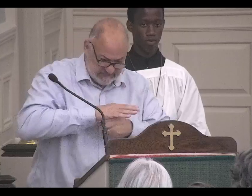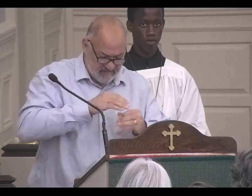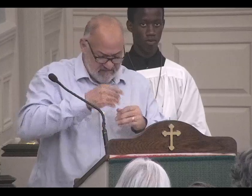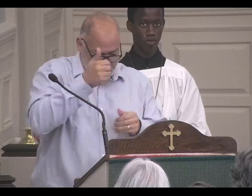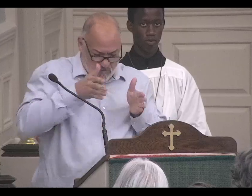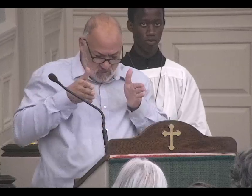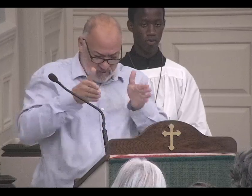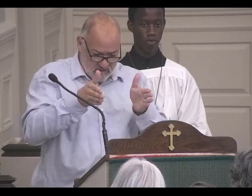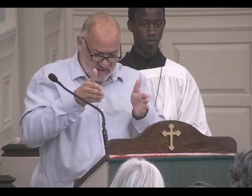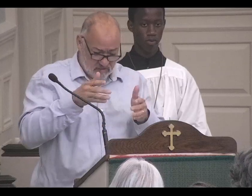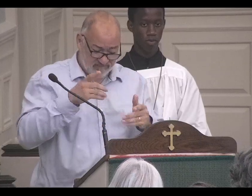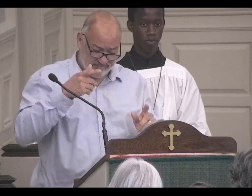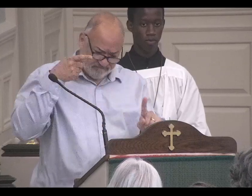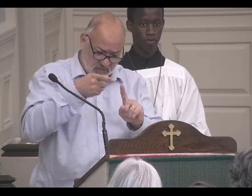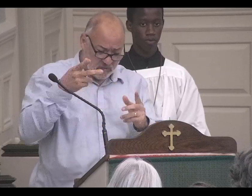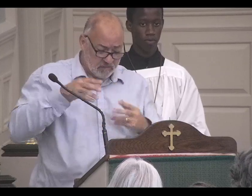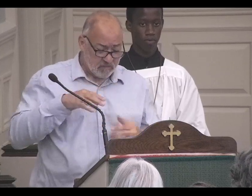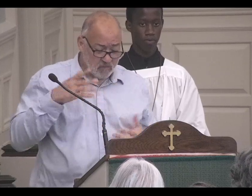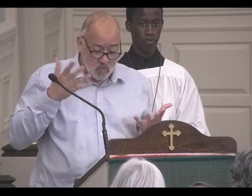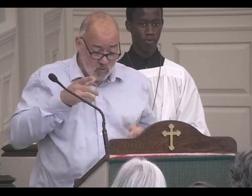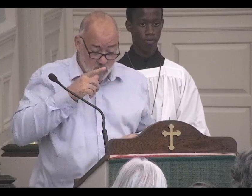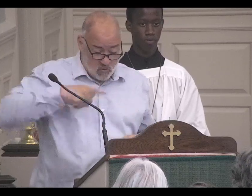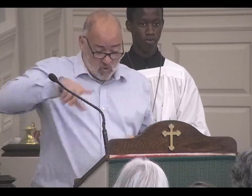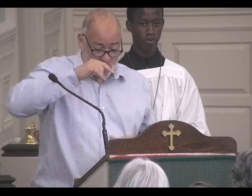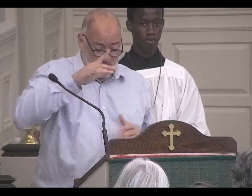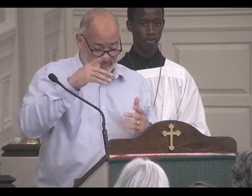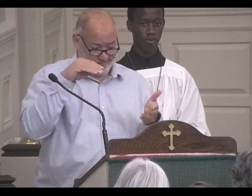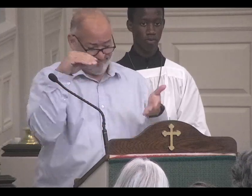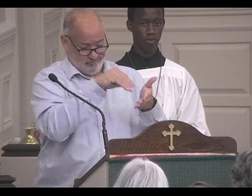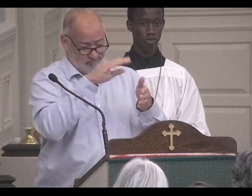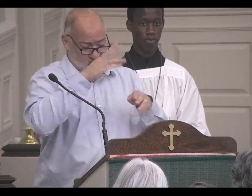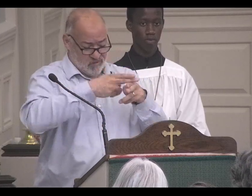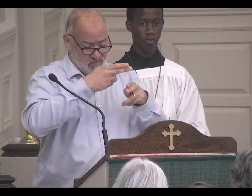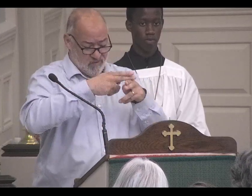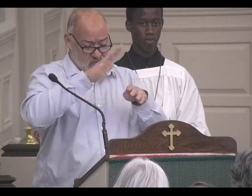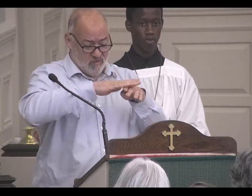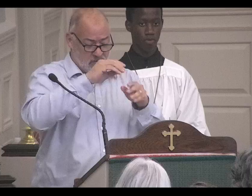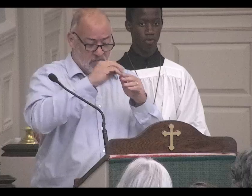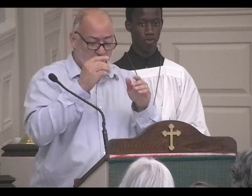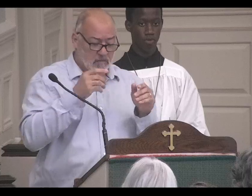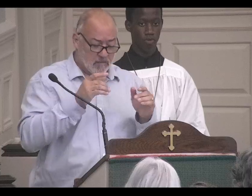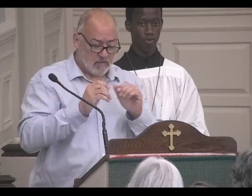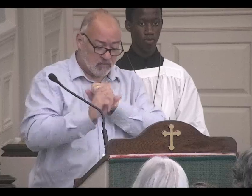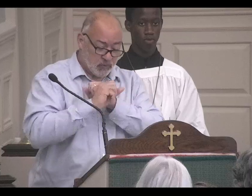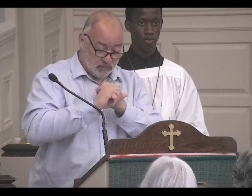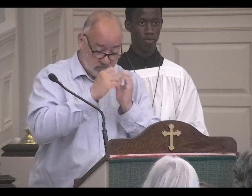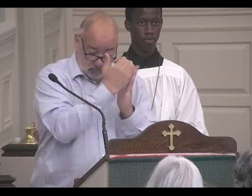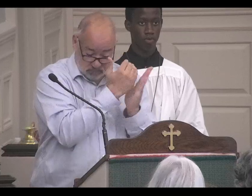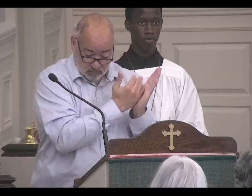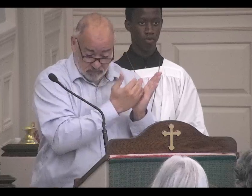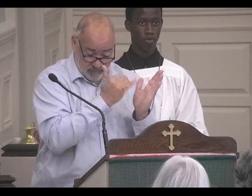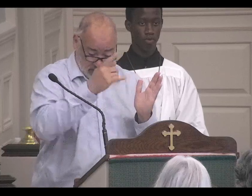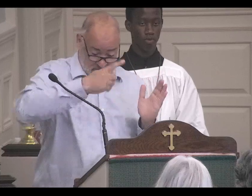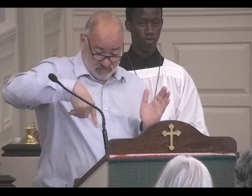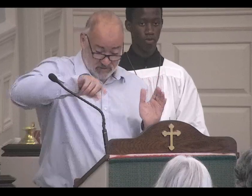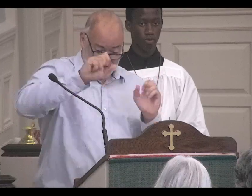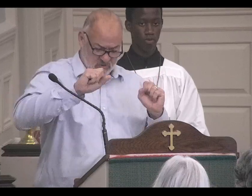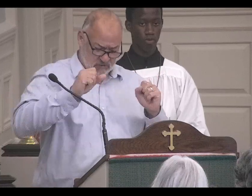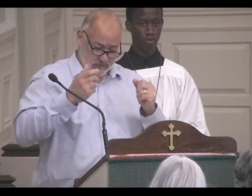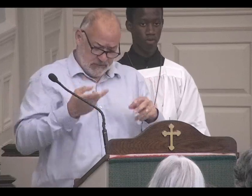For all those who are sick and in distress in any way, especially those listed in the bulletin, that they may be strengthened